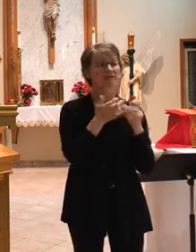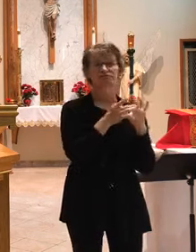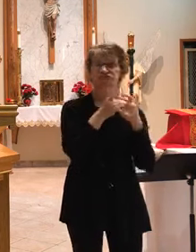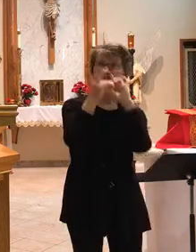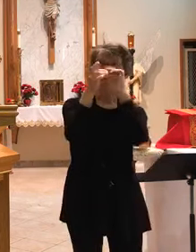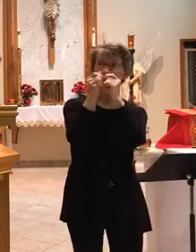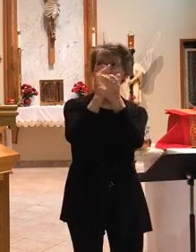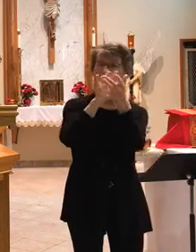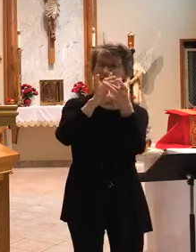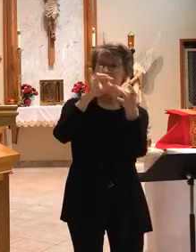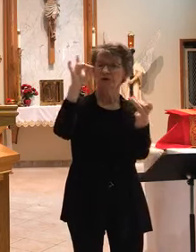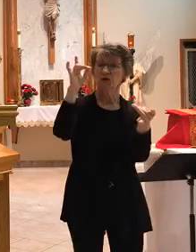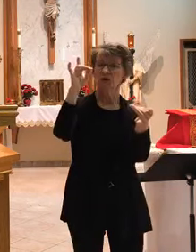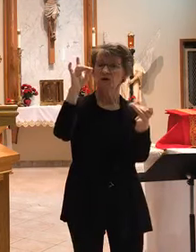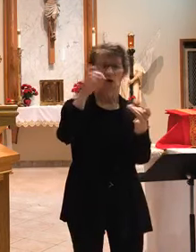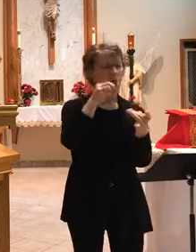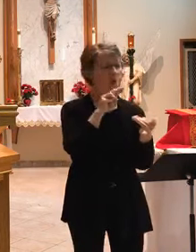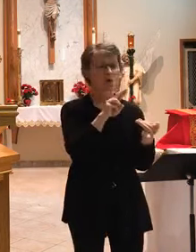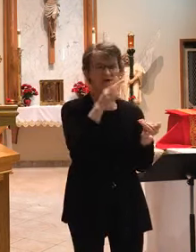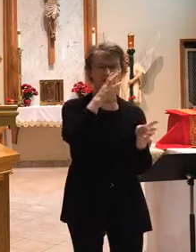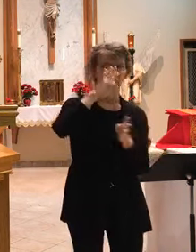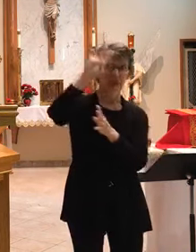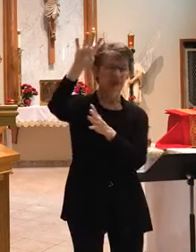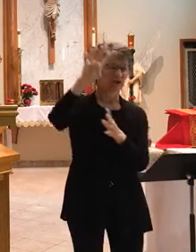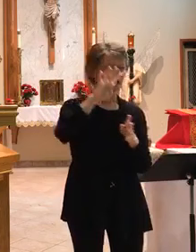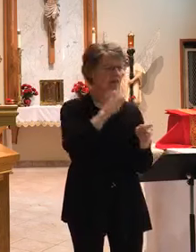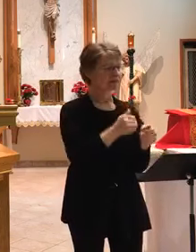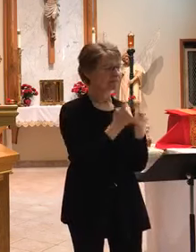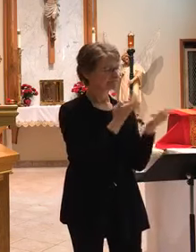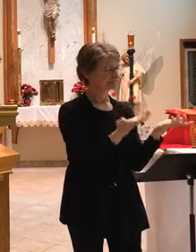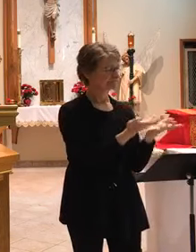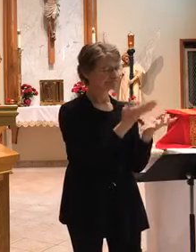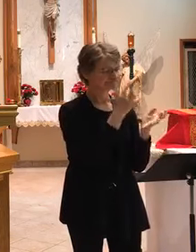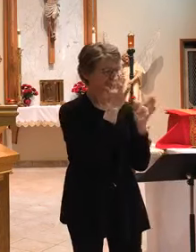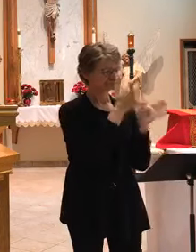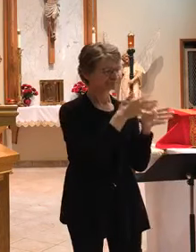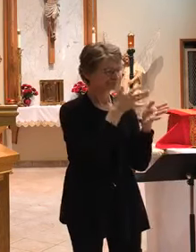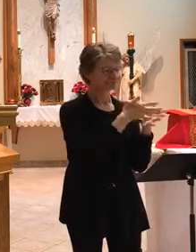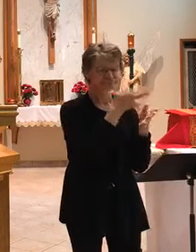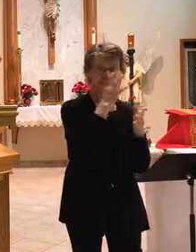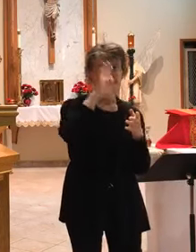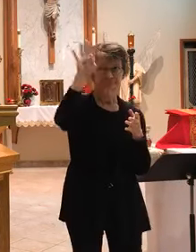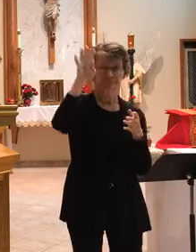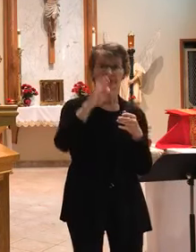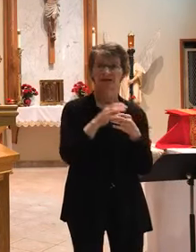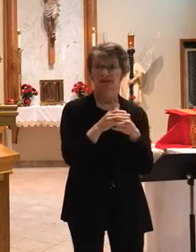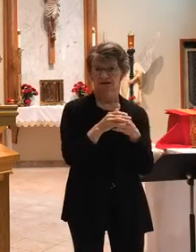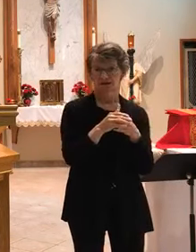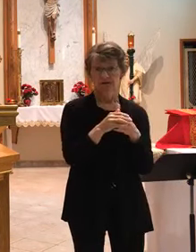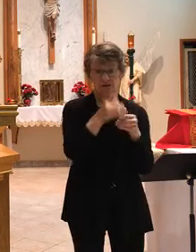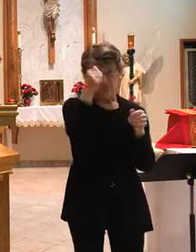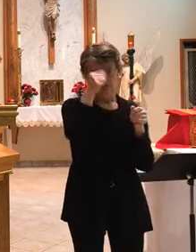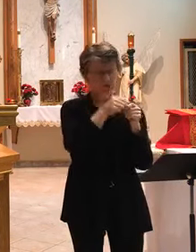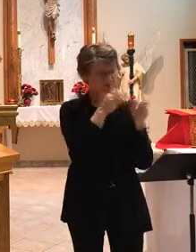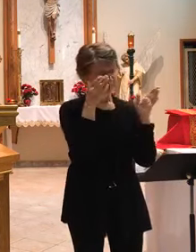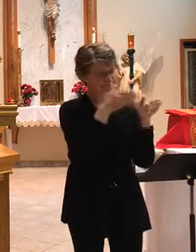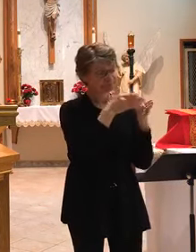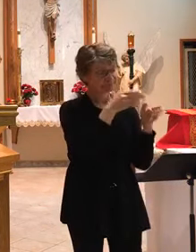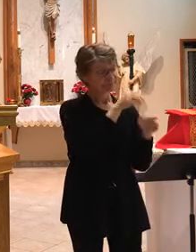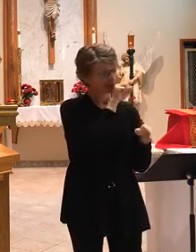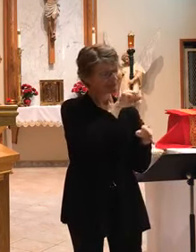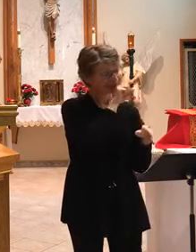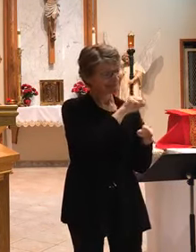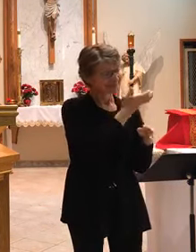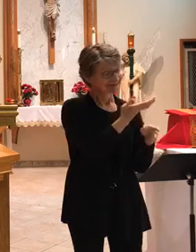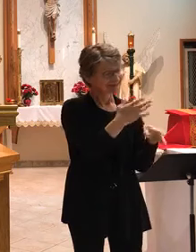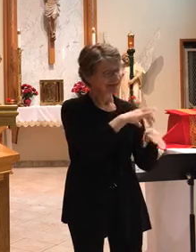to the flesh. And the flesh, as we know, never brings growth. What it does